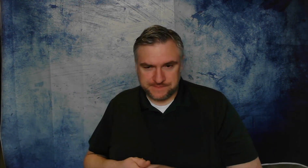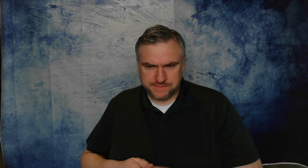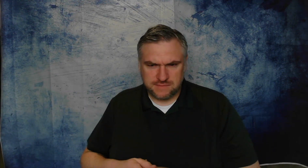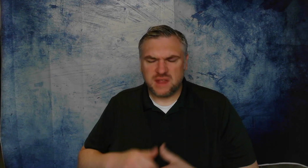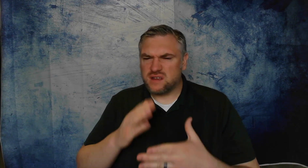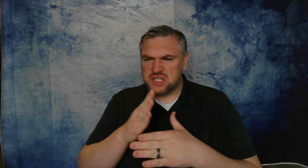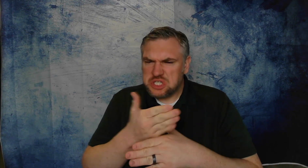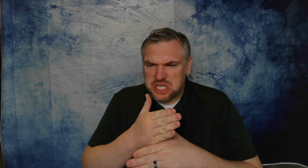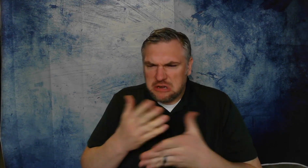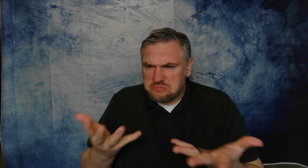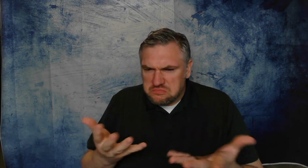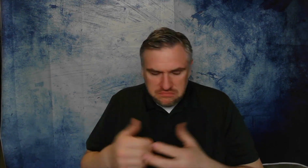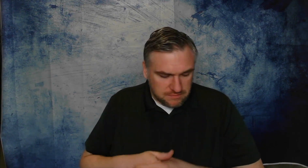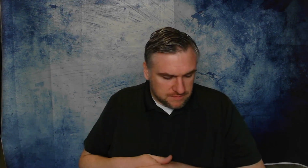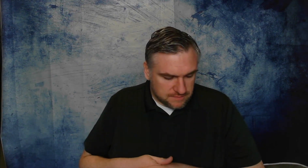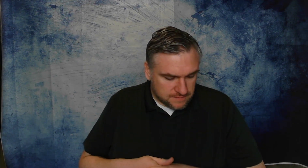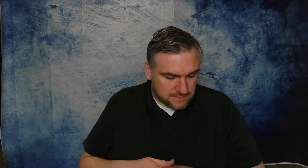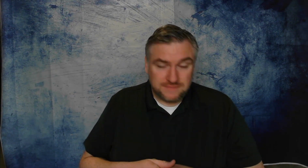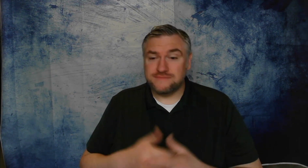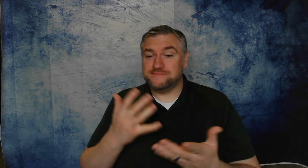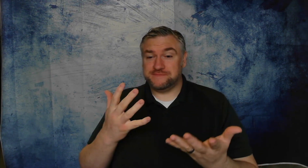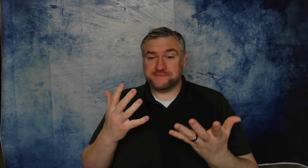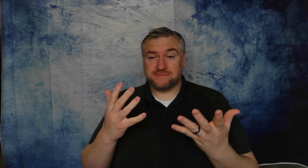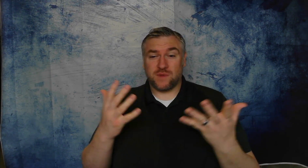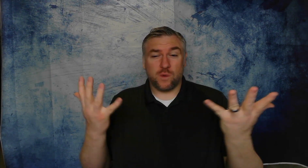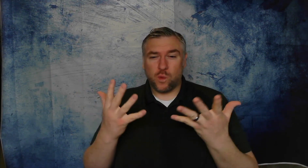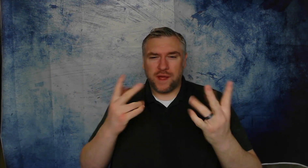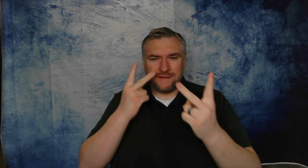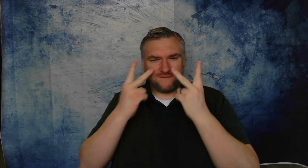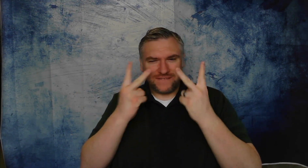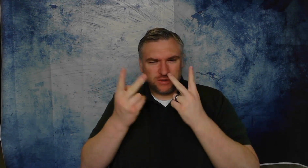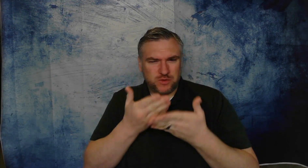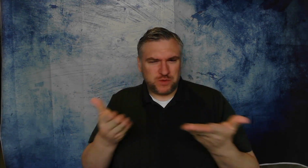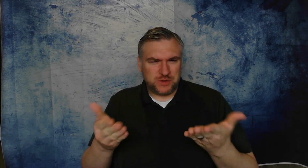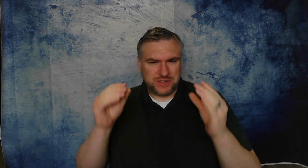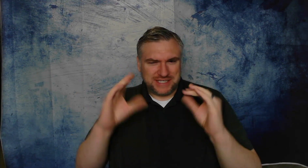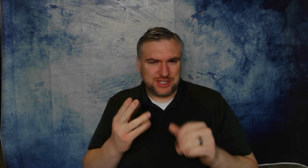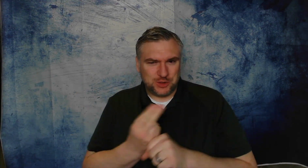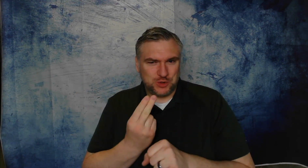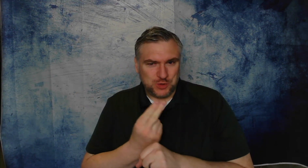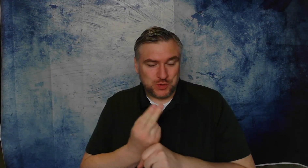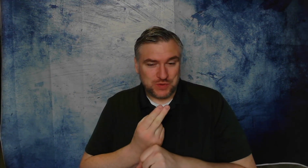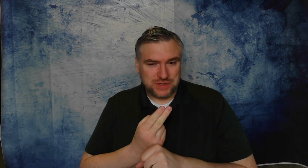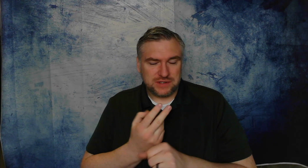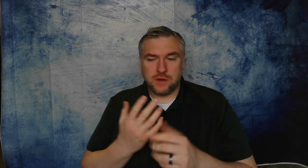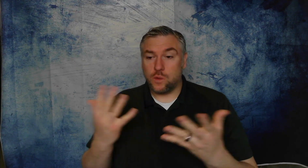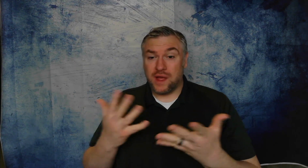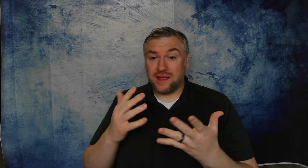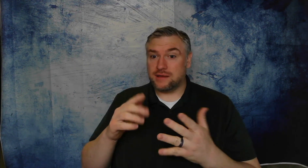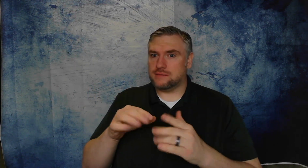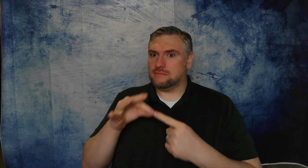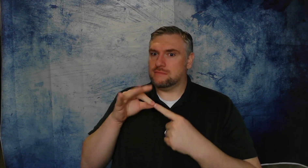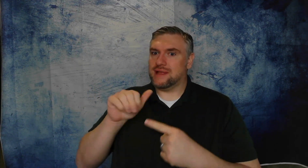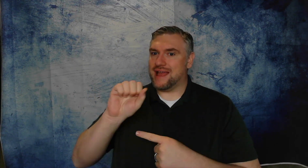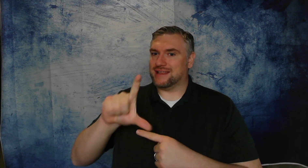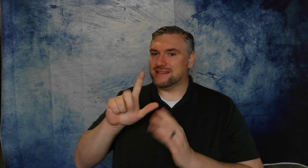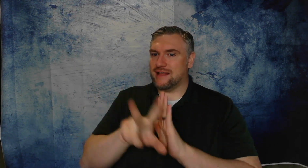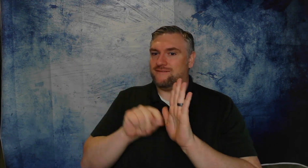joining. So what about sharing? What visual resources do teachers use? What,